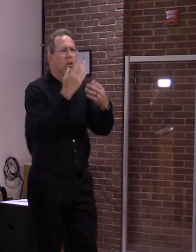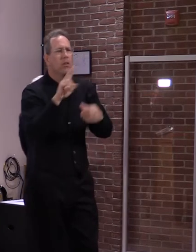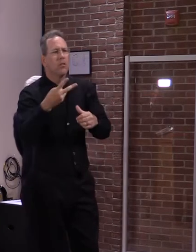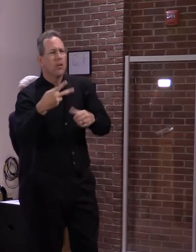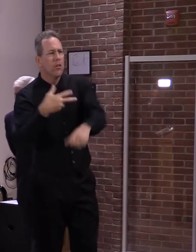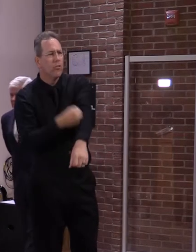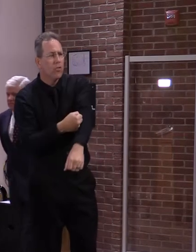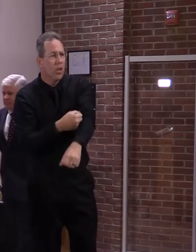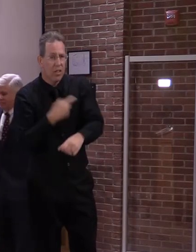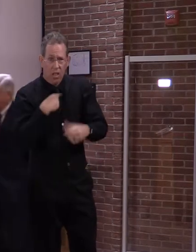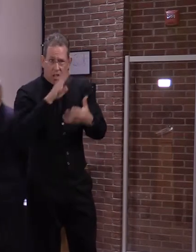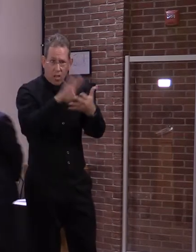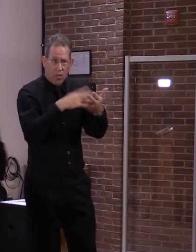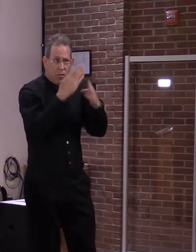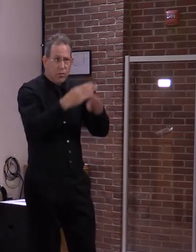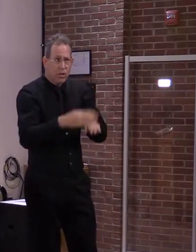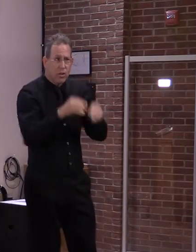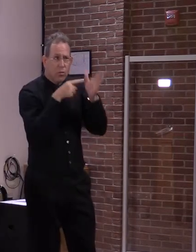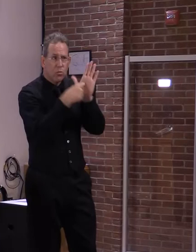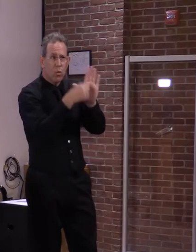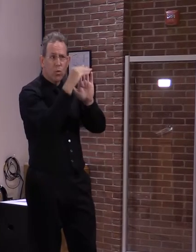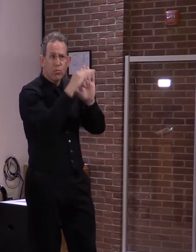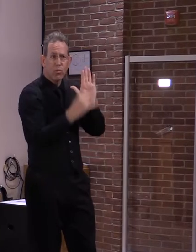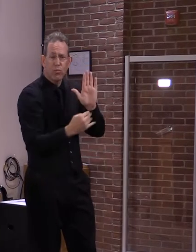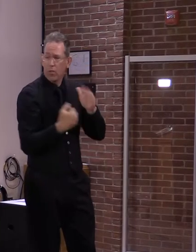scheduled in advance. Secretary Smith.